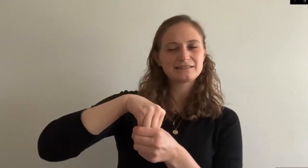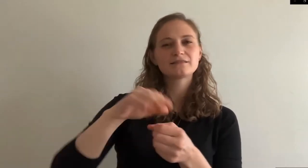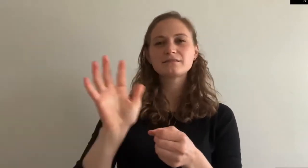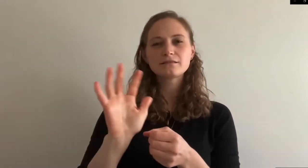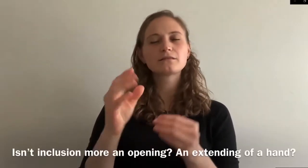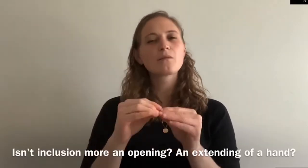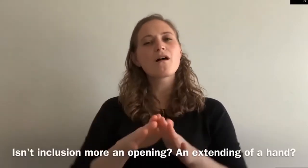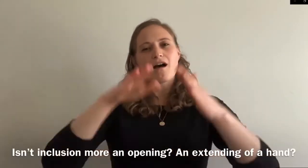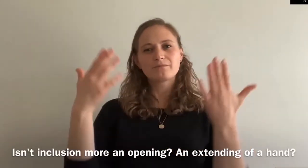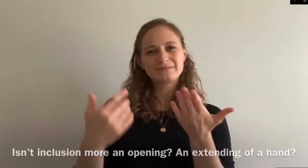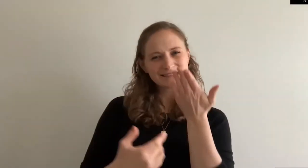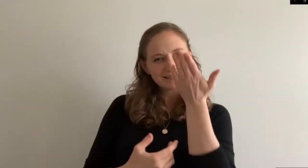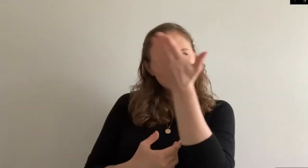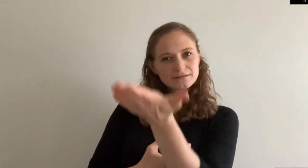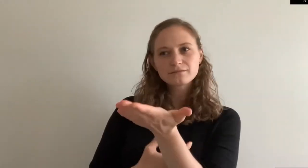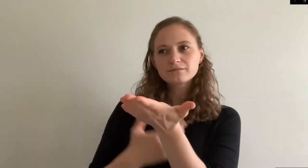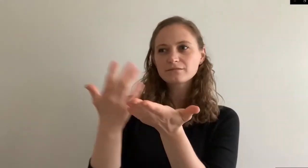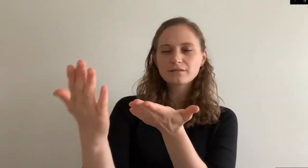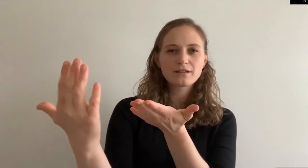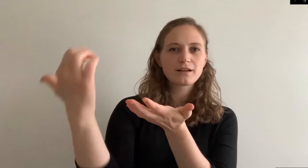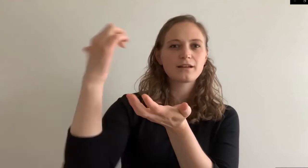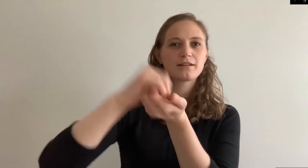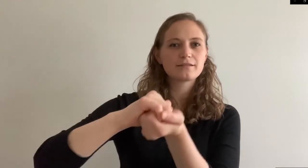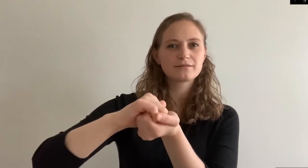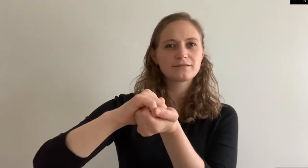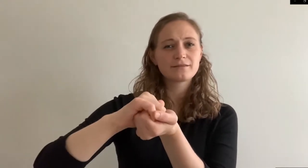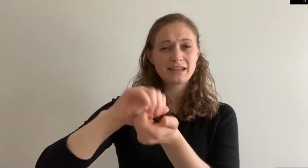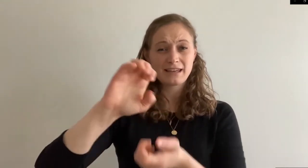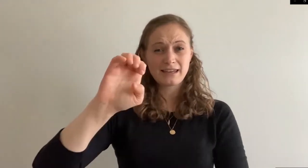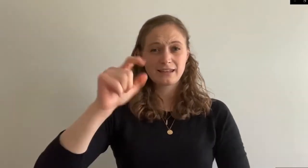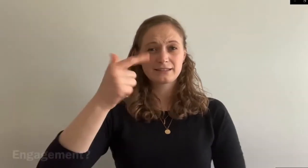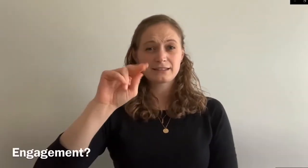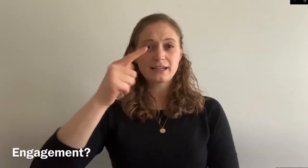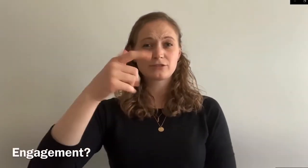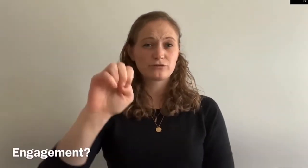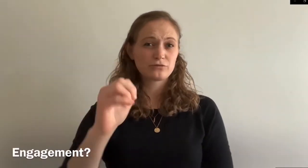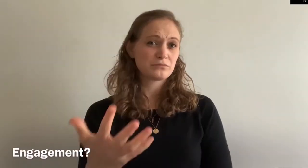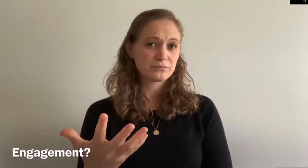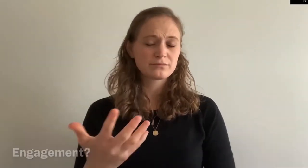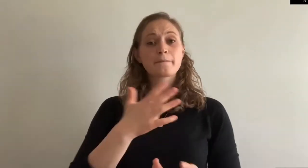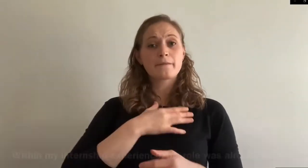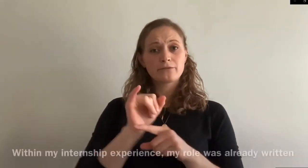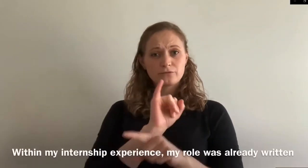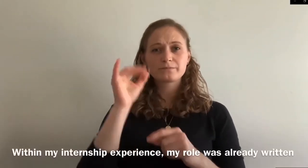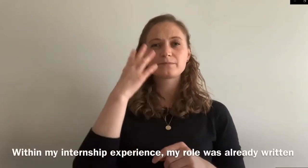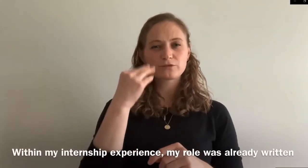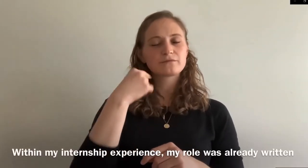of including? Isn't inclusion more of an opening, an engagement, extending a